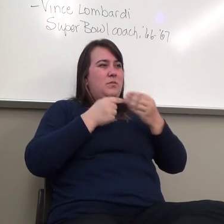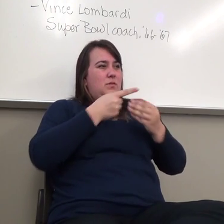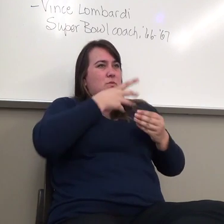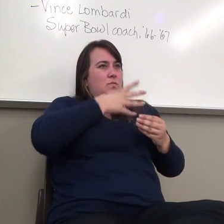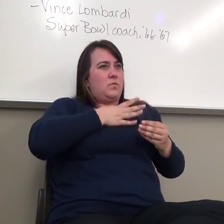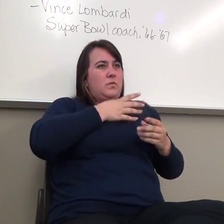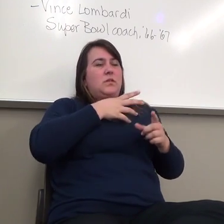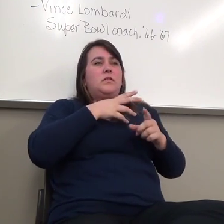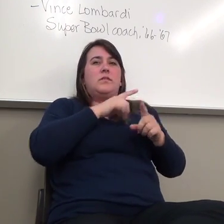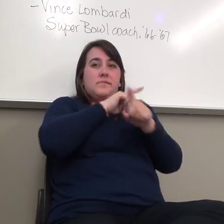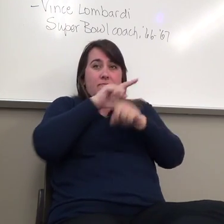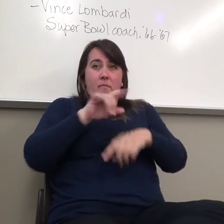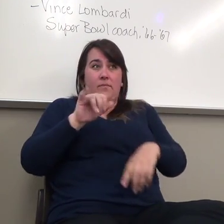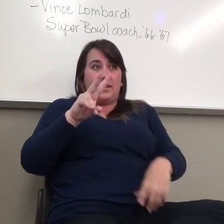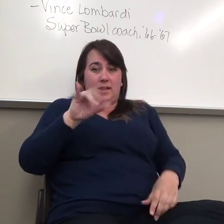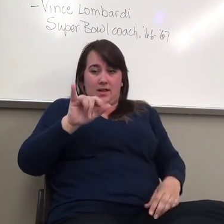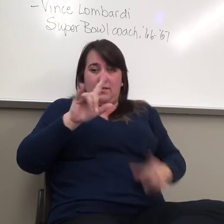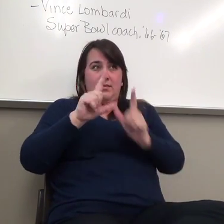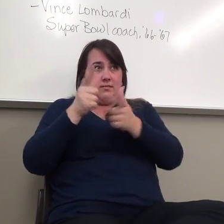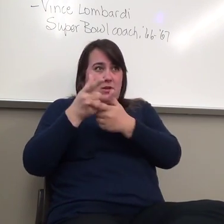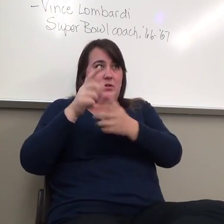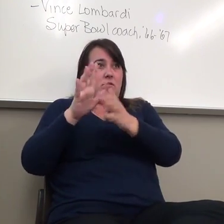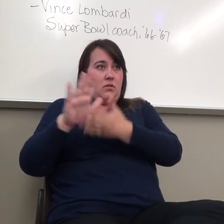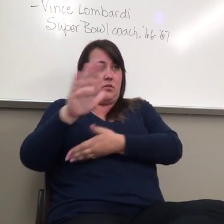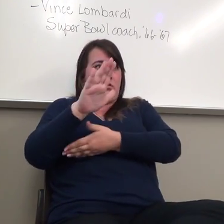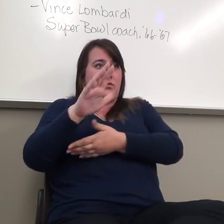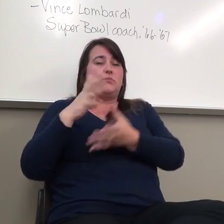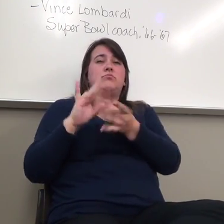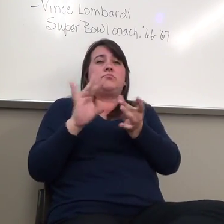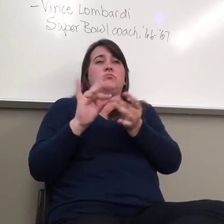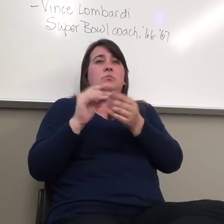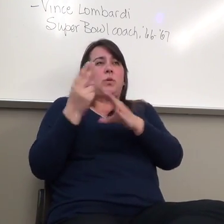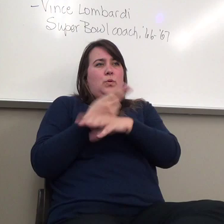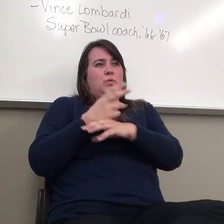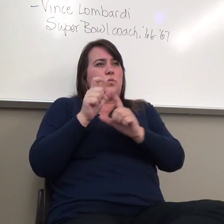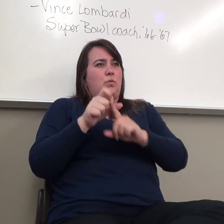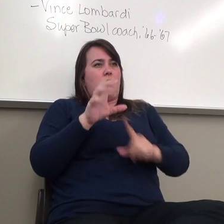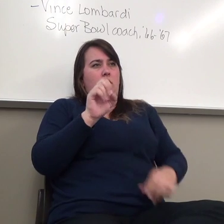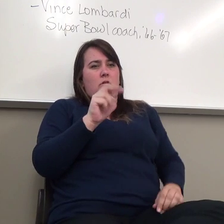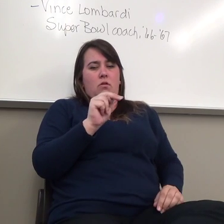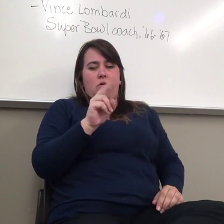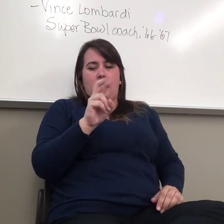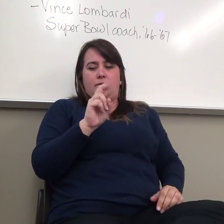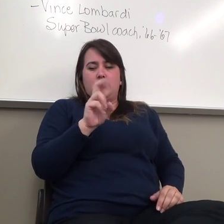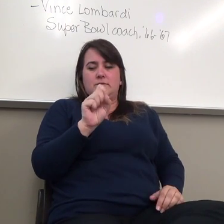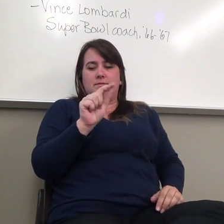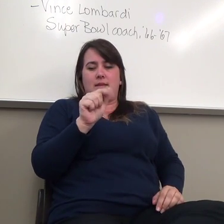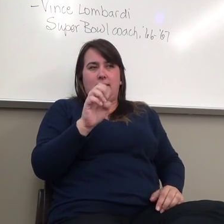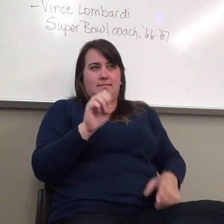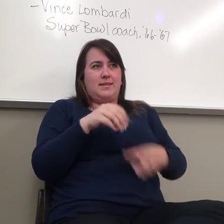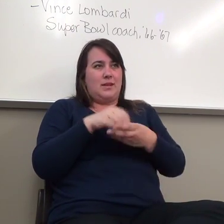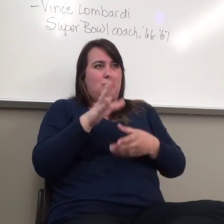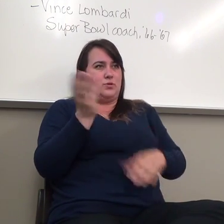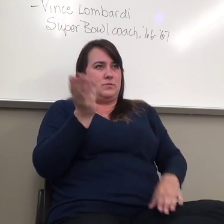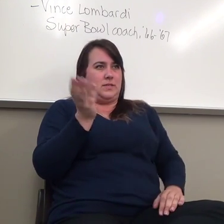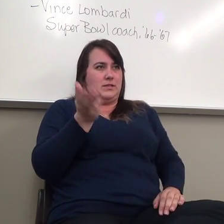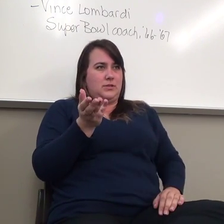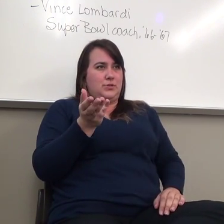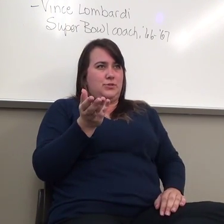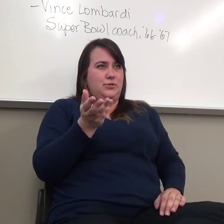I find really interesting, more so than just this itself. This is by somebody who is a Latina, and she says,